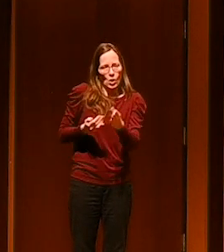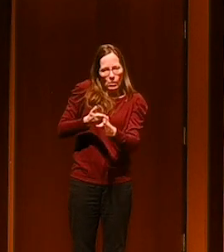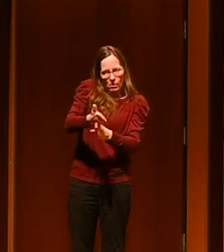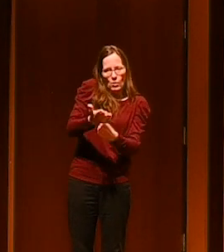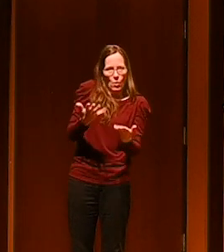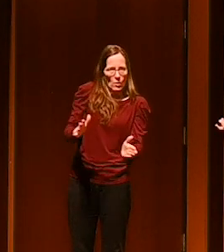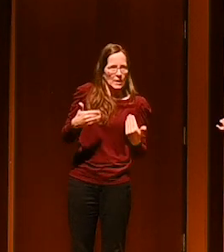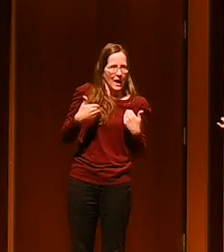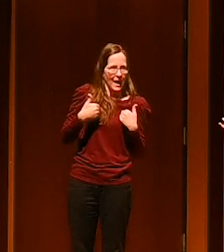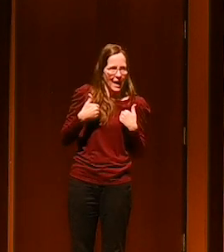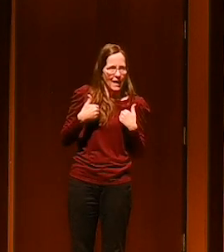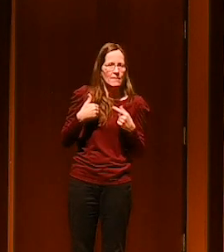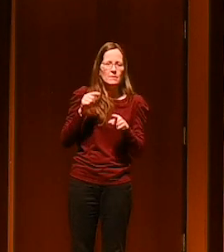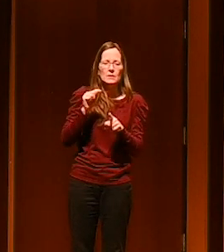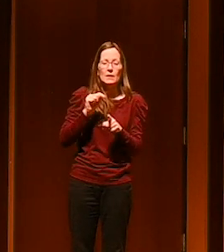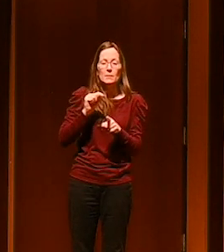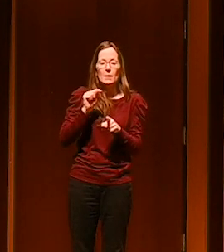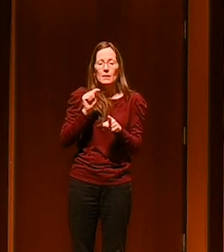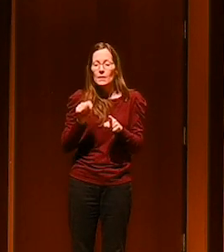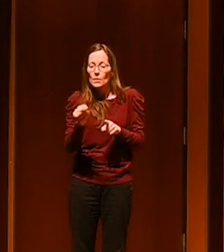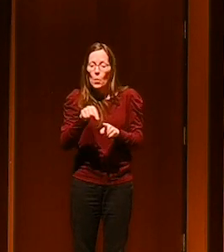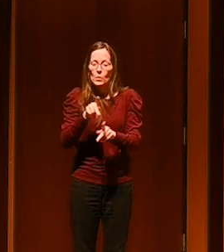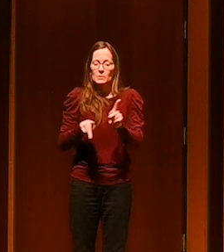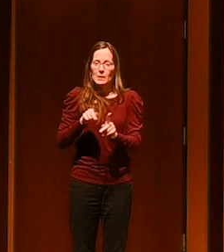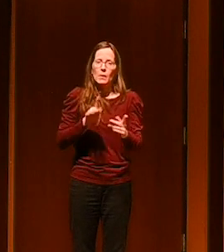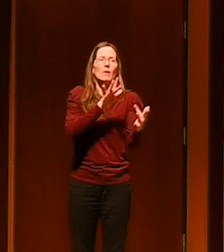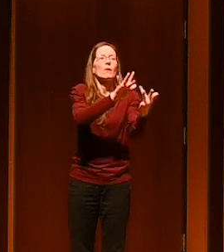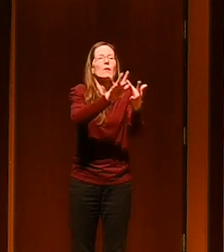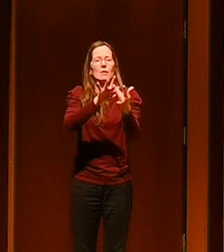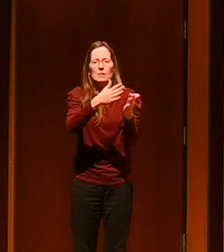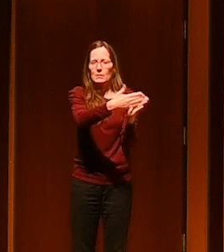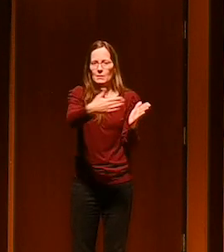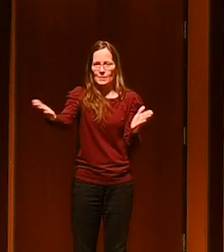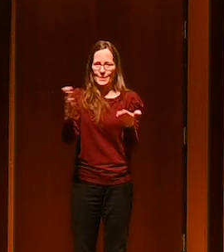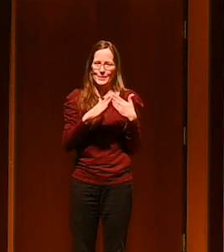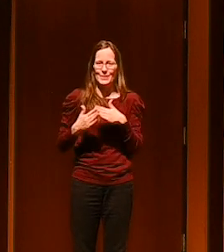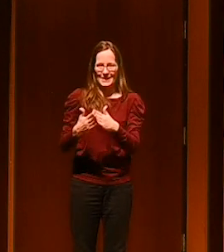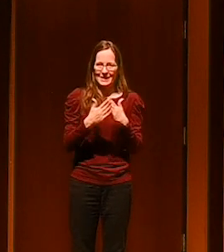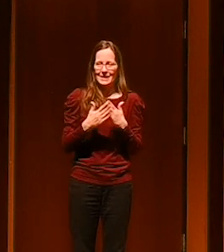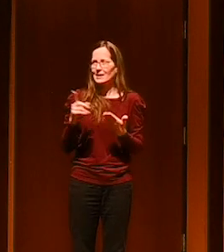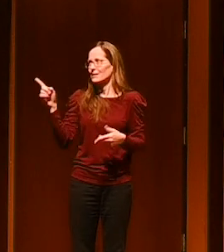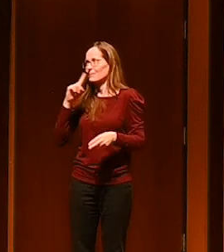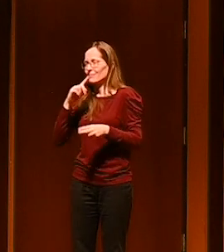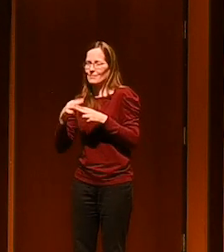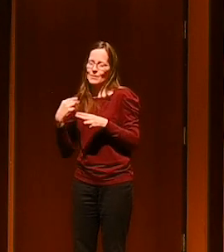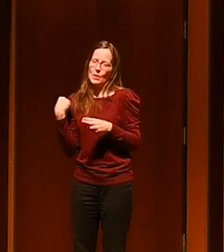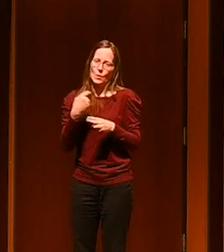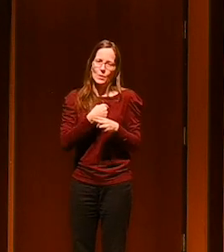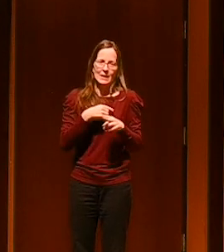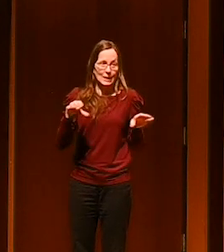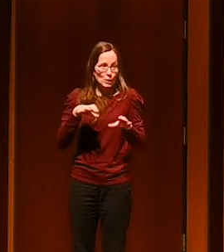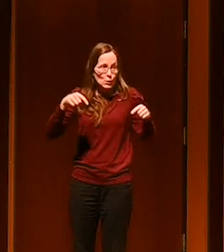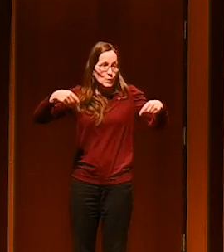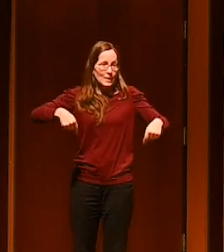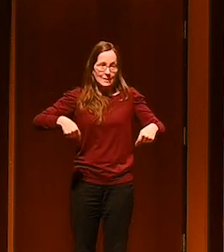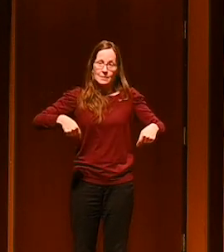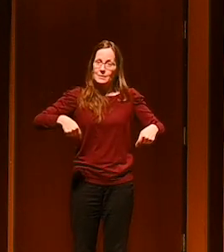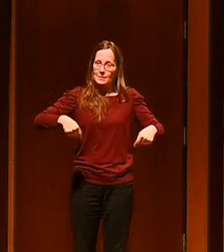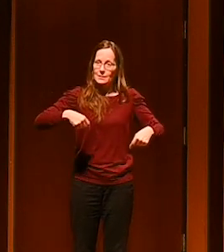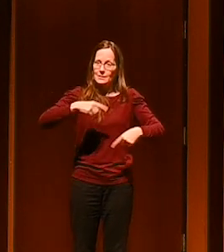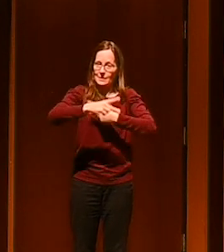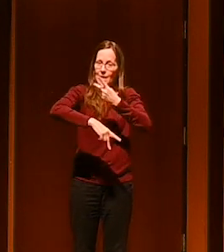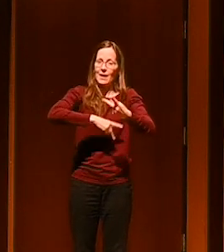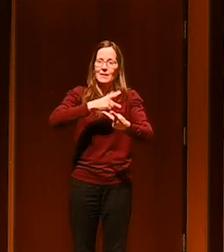community. Amanda mentioned we do this work all over the country. It is so valuable for us to hear first person from the community, but